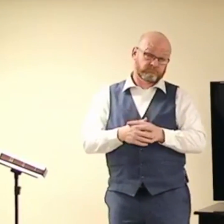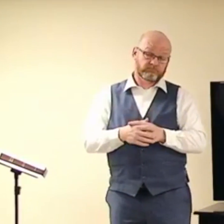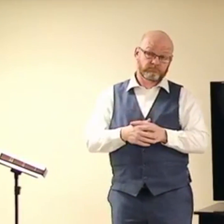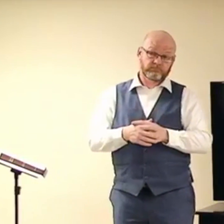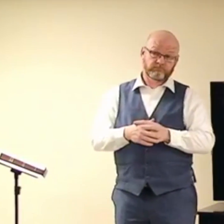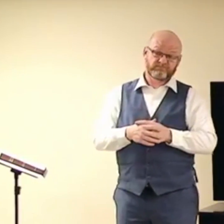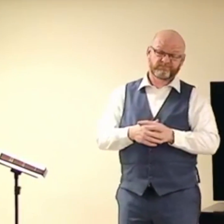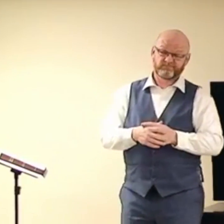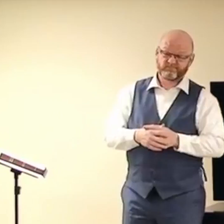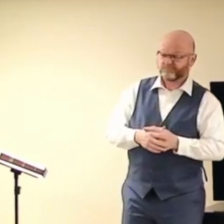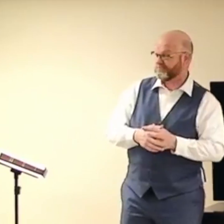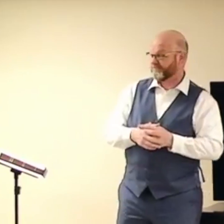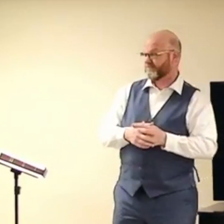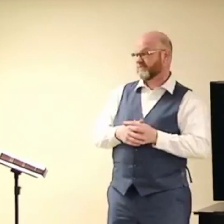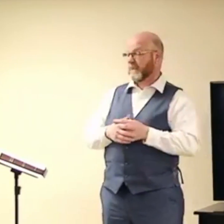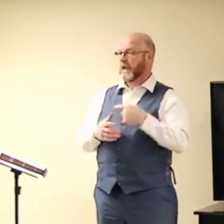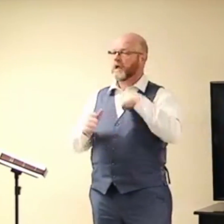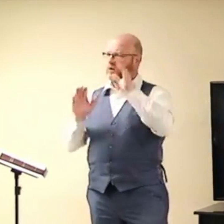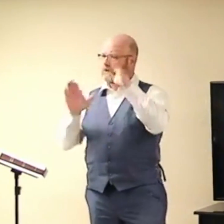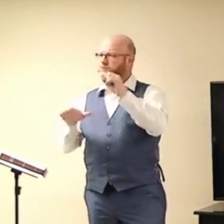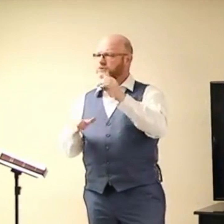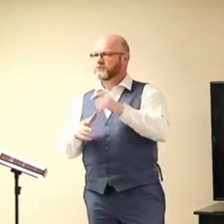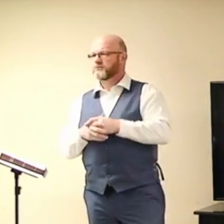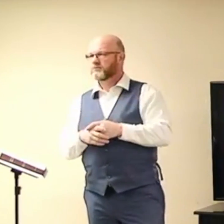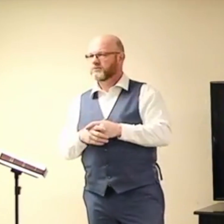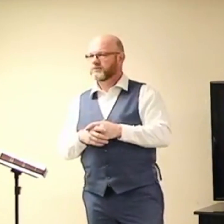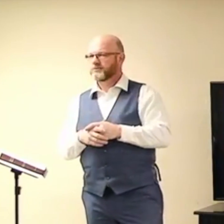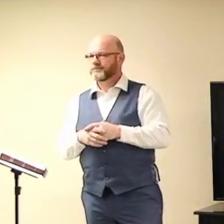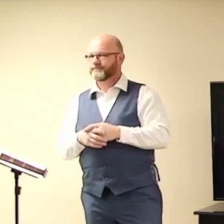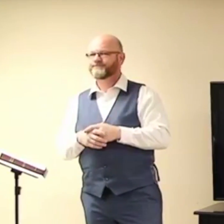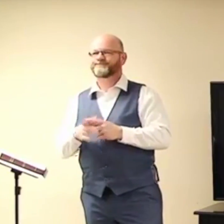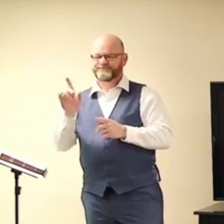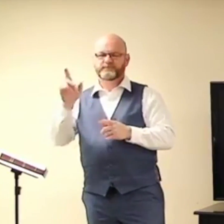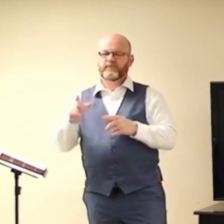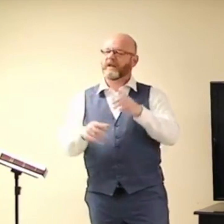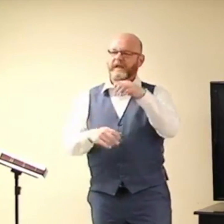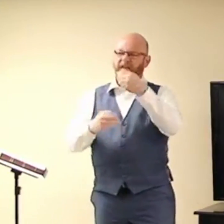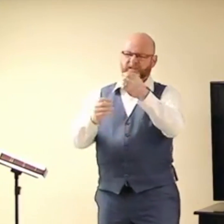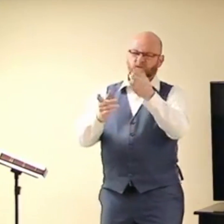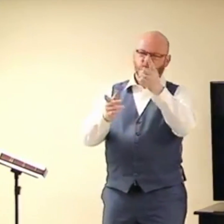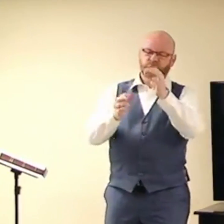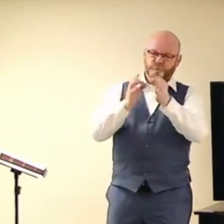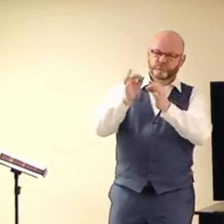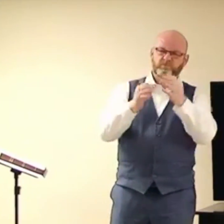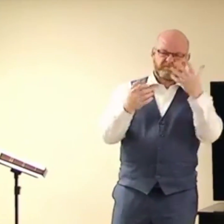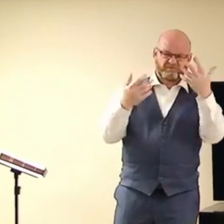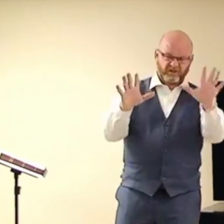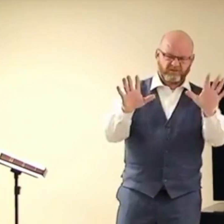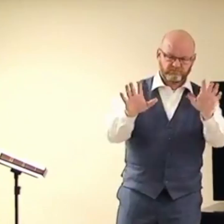does your talk match your actions? Are you walking the